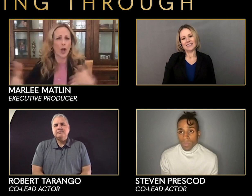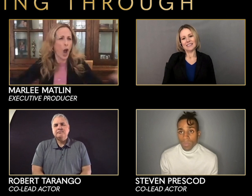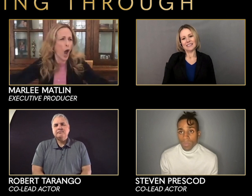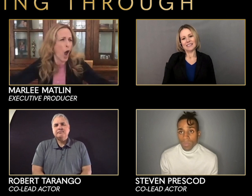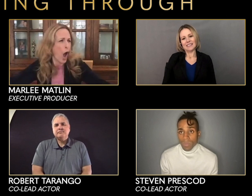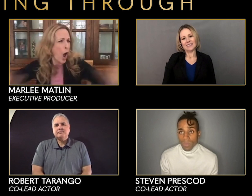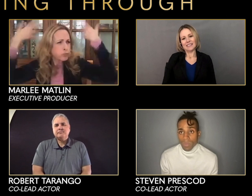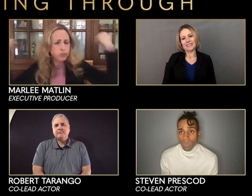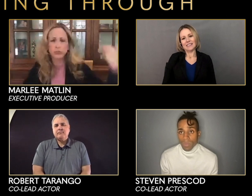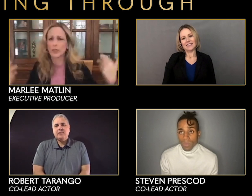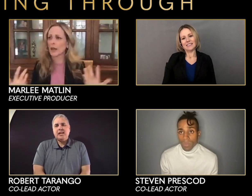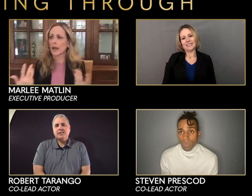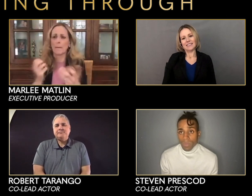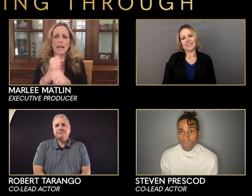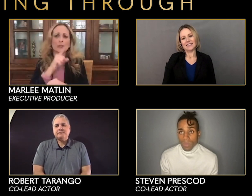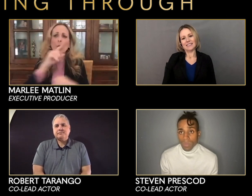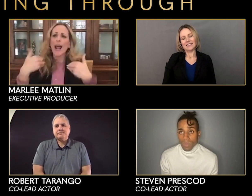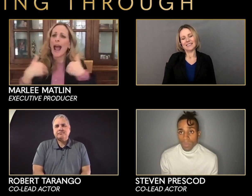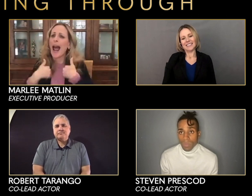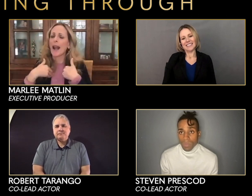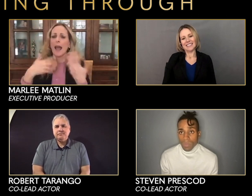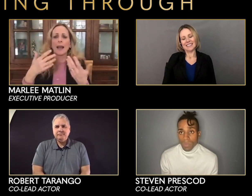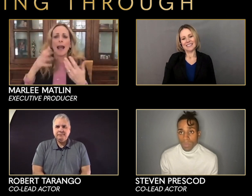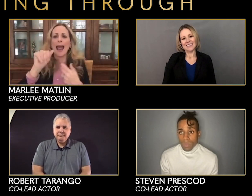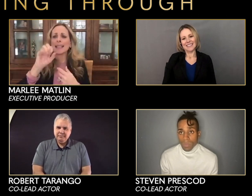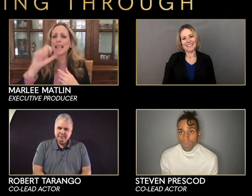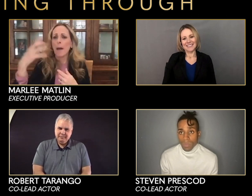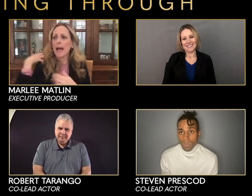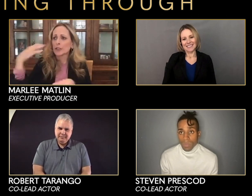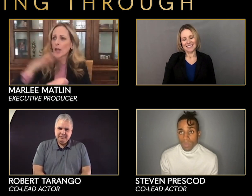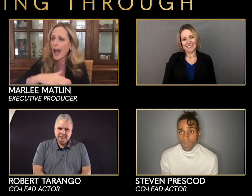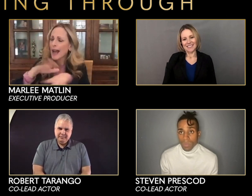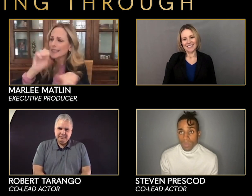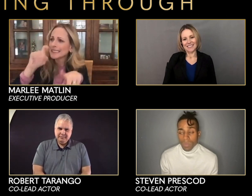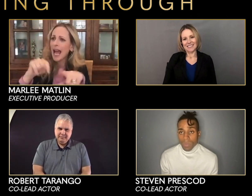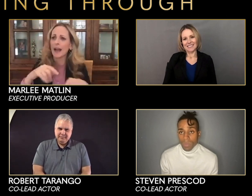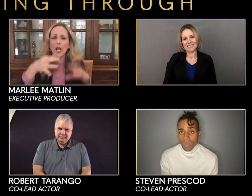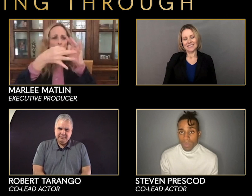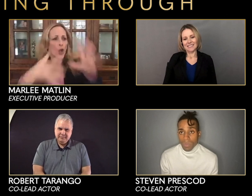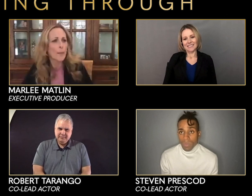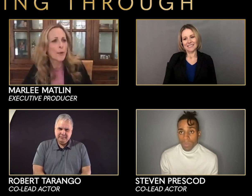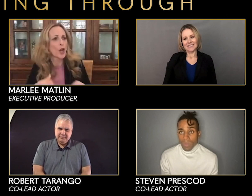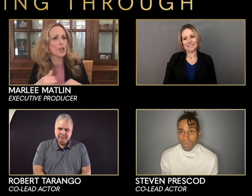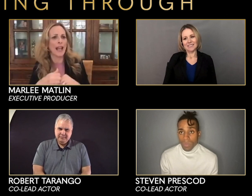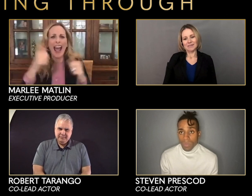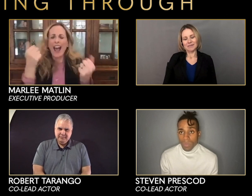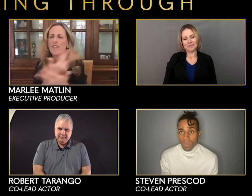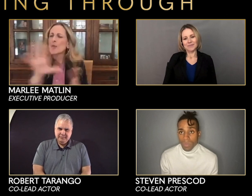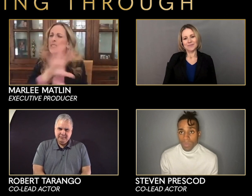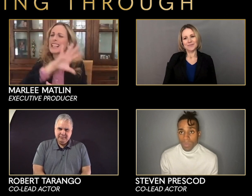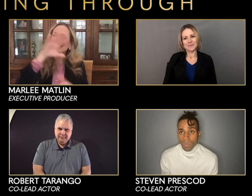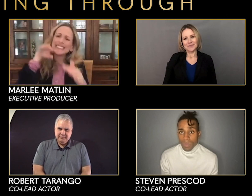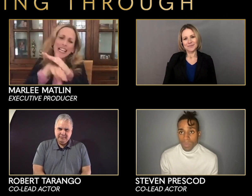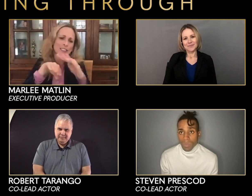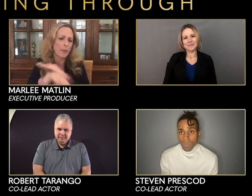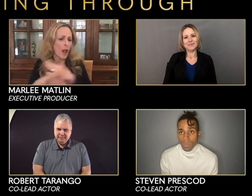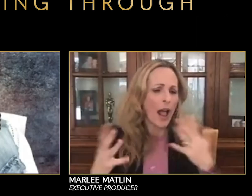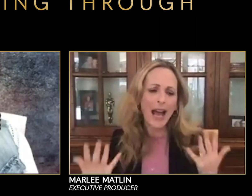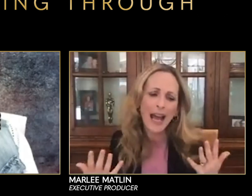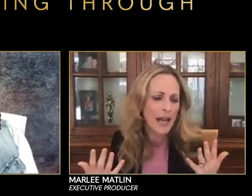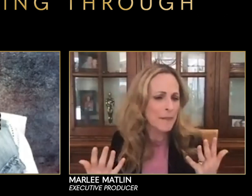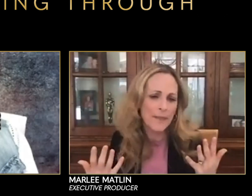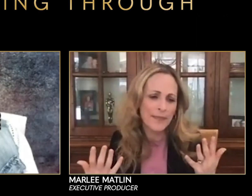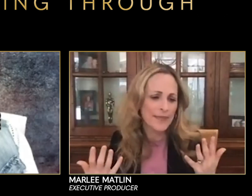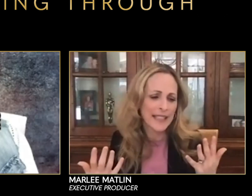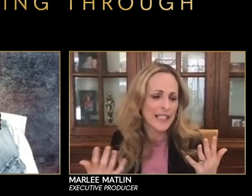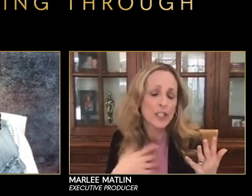Coda. The director was more than willing to bring everybody into the mix. I mean, and we had sign masters on the set, we had